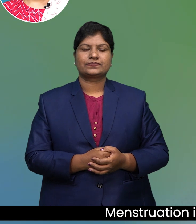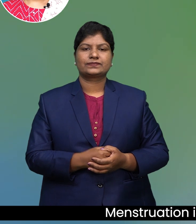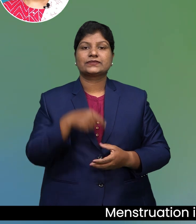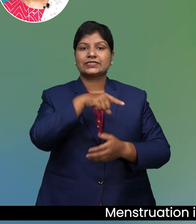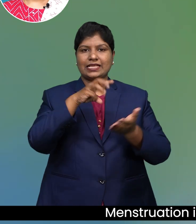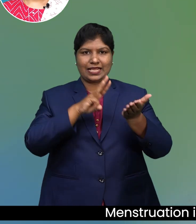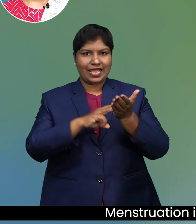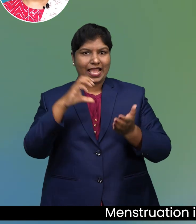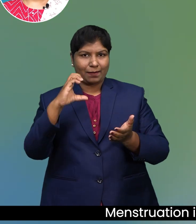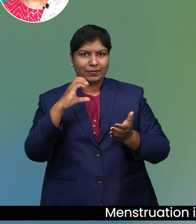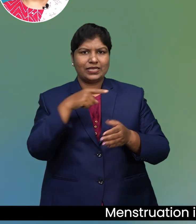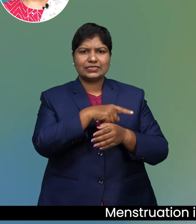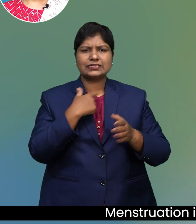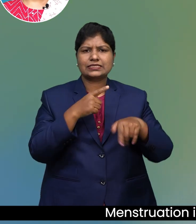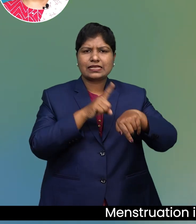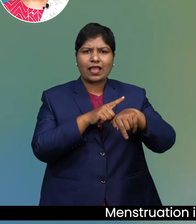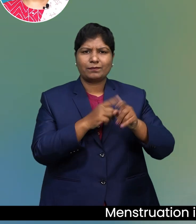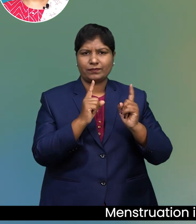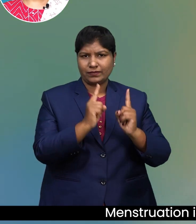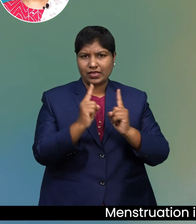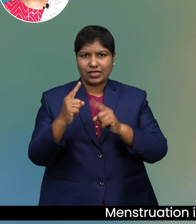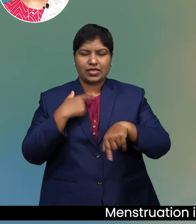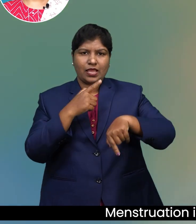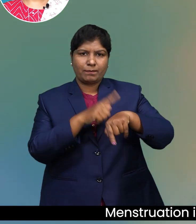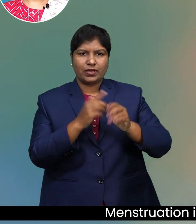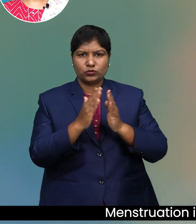Menstruation is a periodical phenomenon